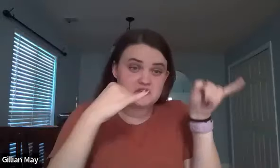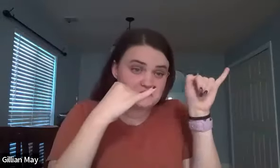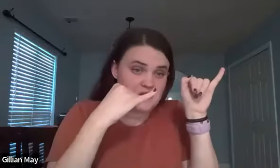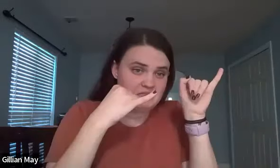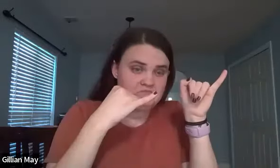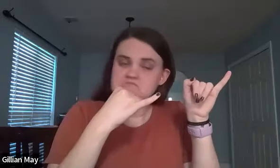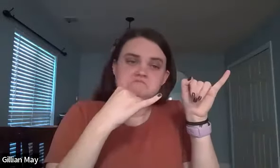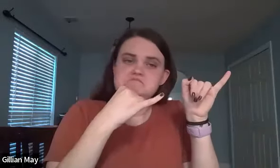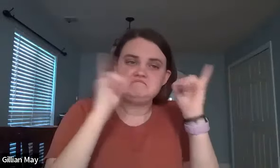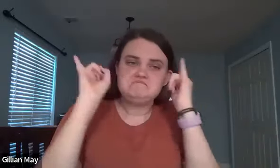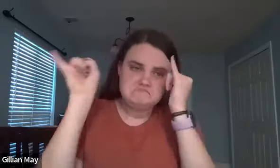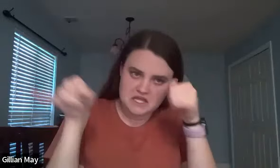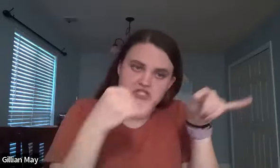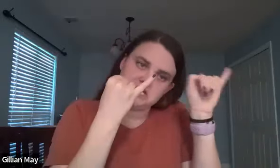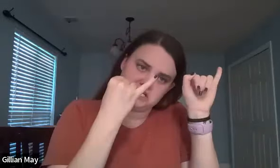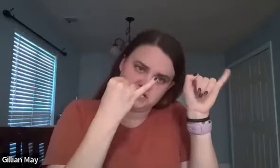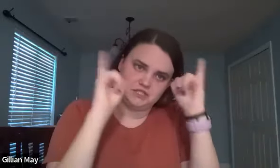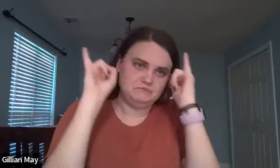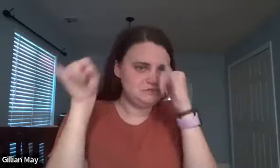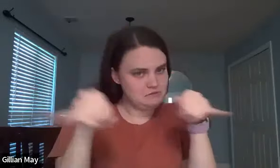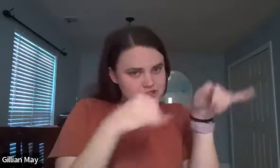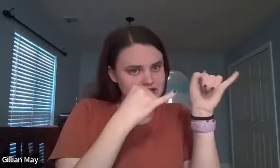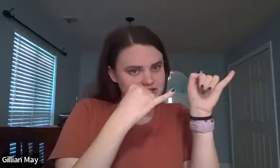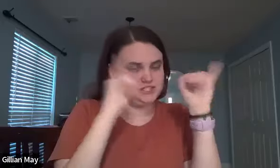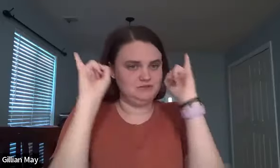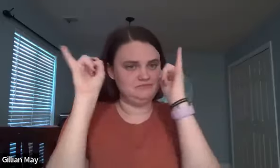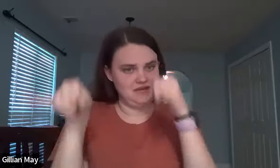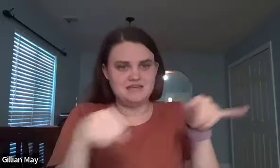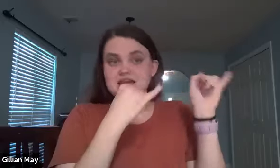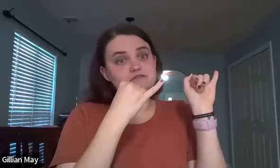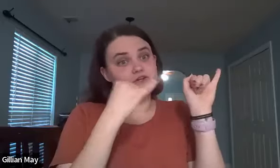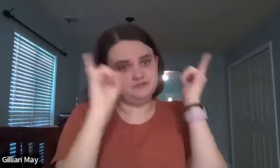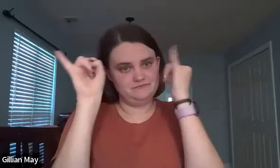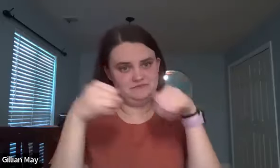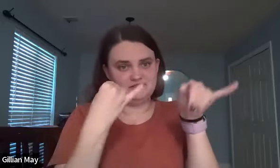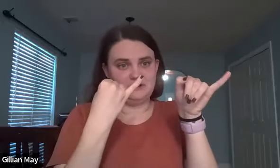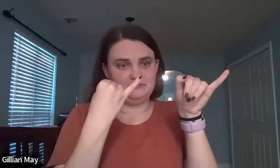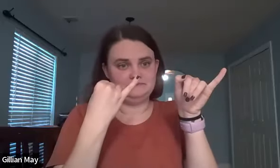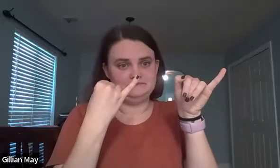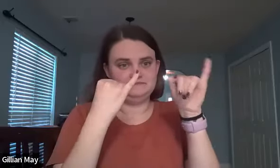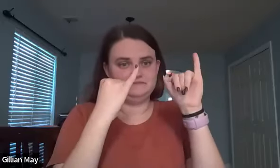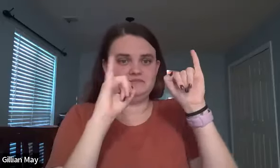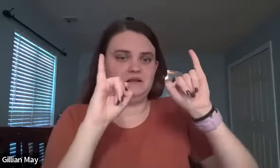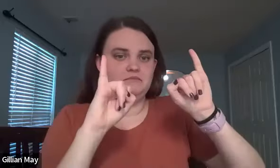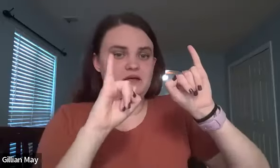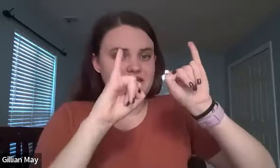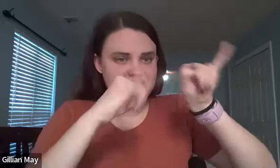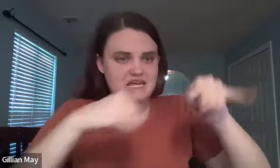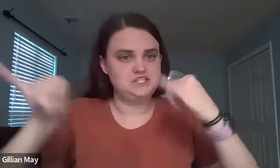this way, they shouldn't judge you. Most people should not judge you, as I have learned. So, but it is that J